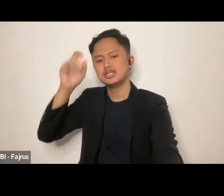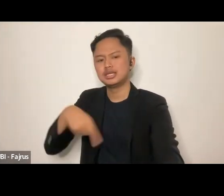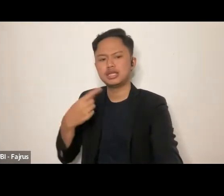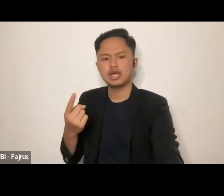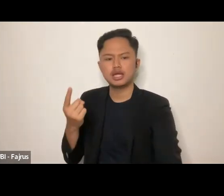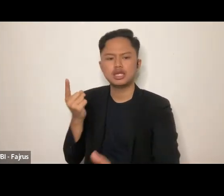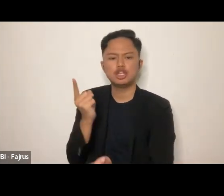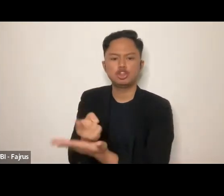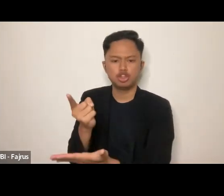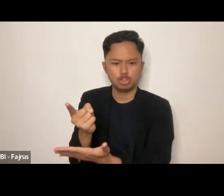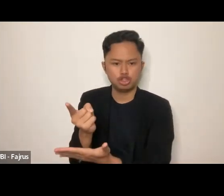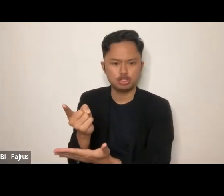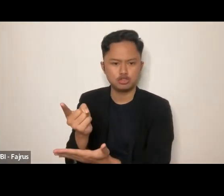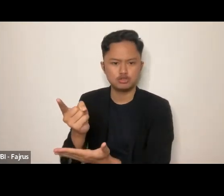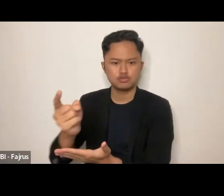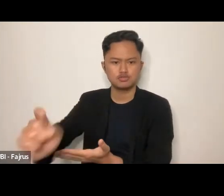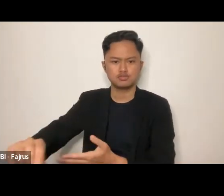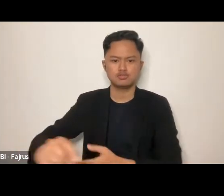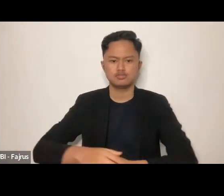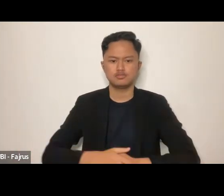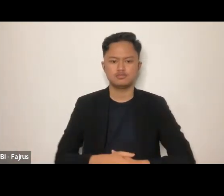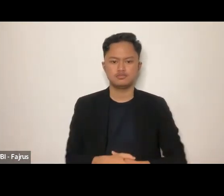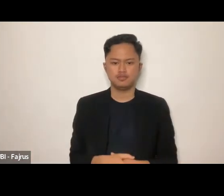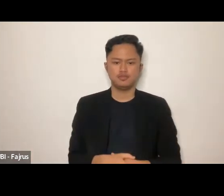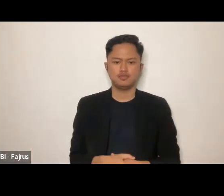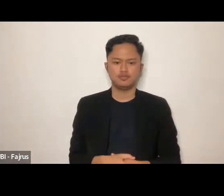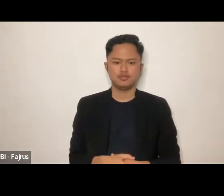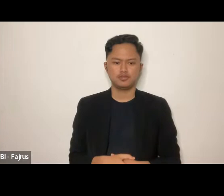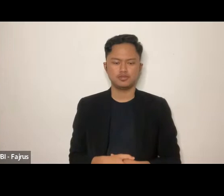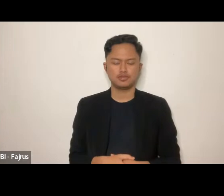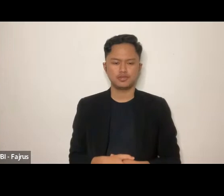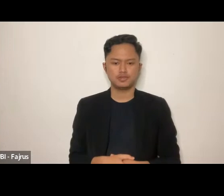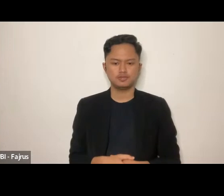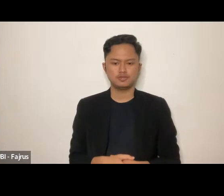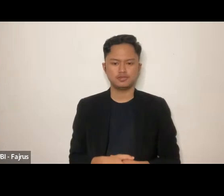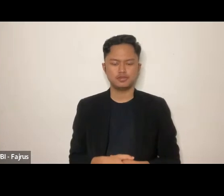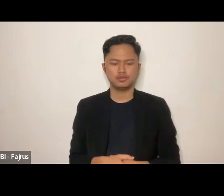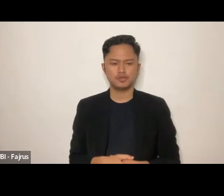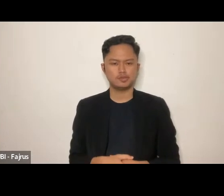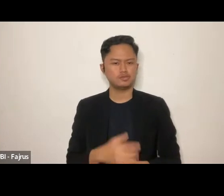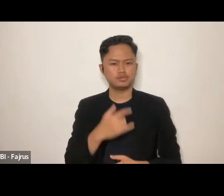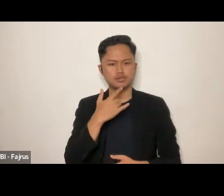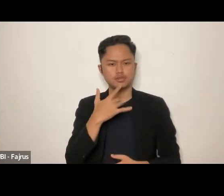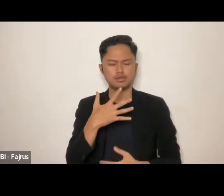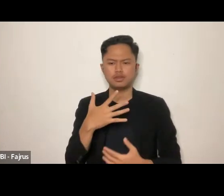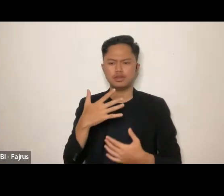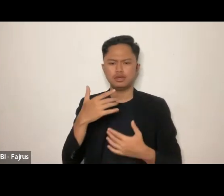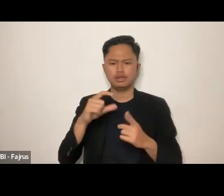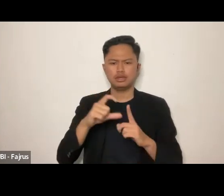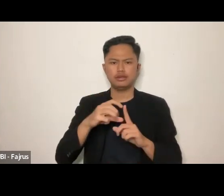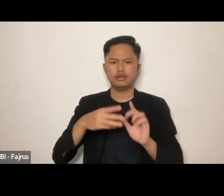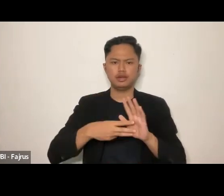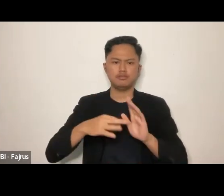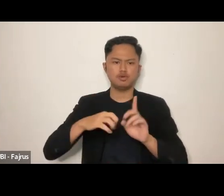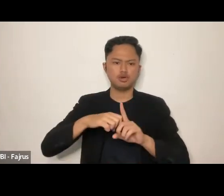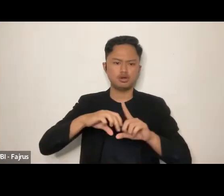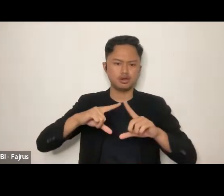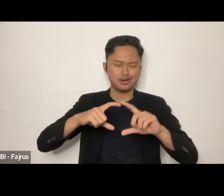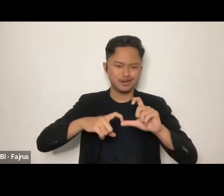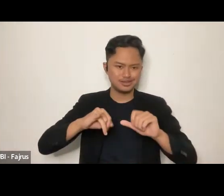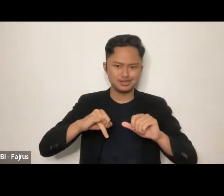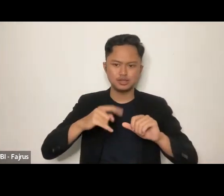of it's not because of the peaceful demonstration that we did or we